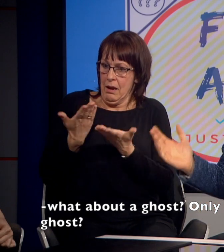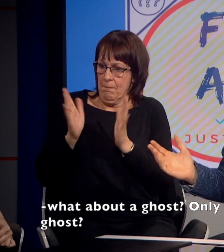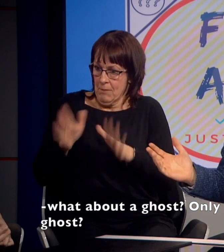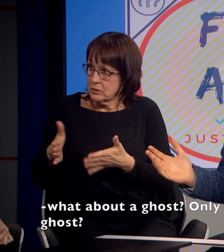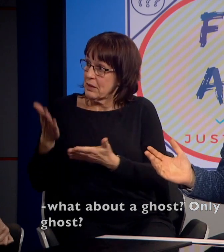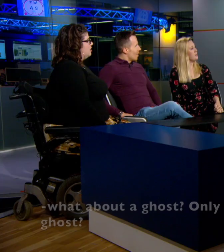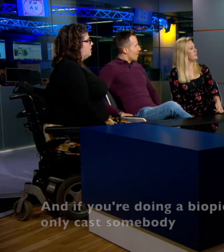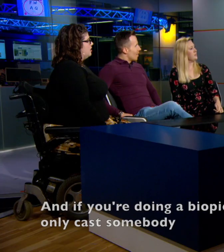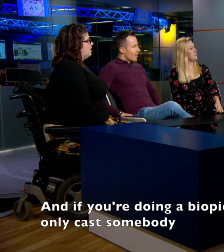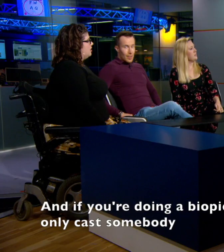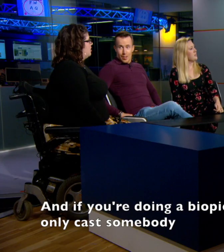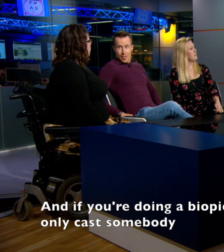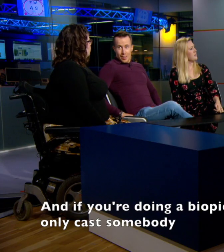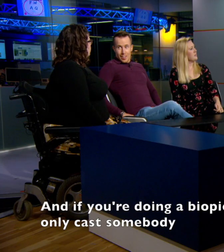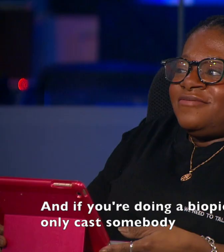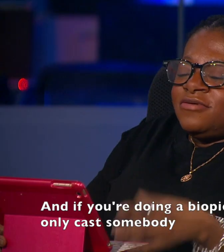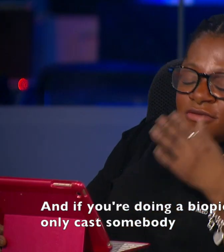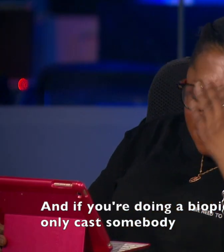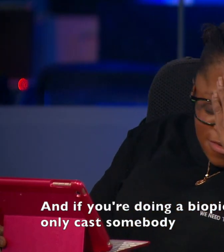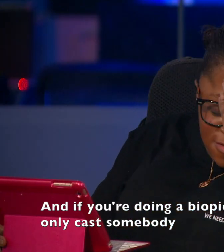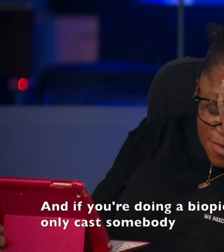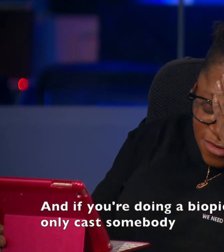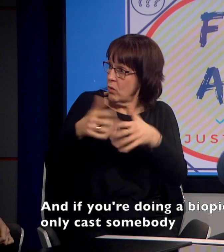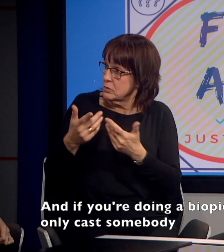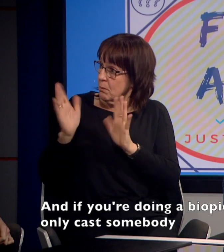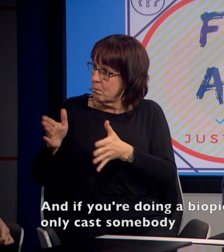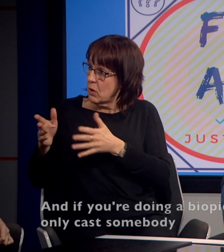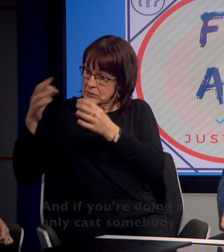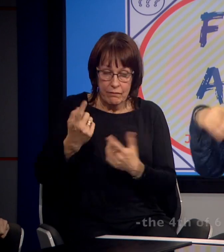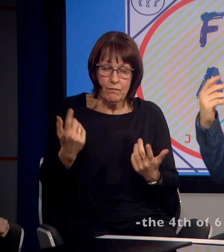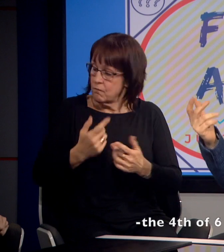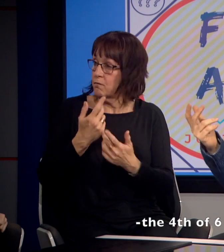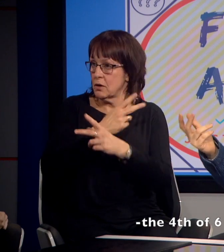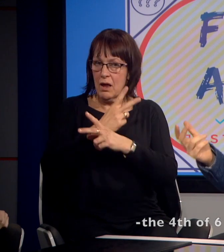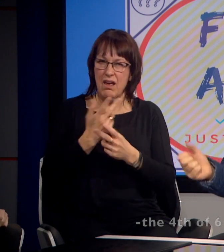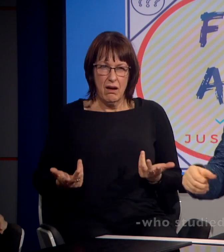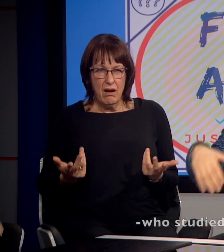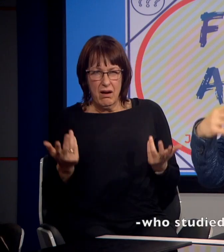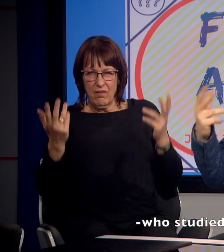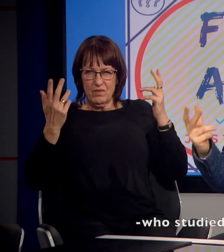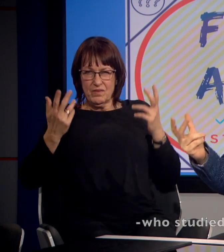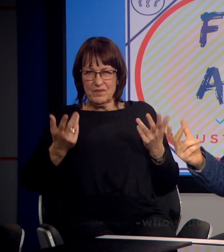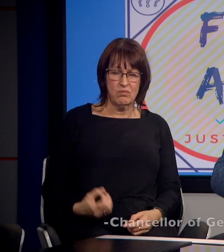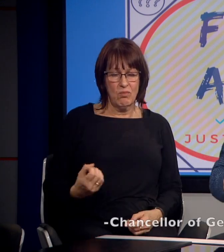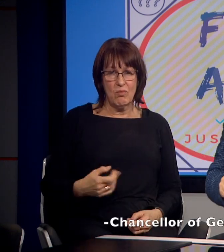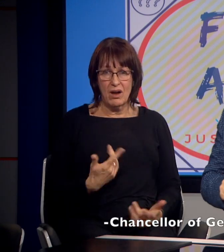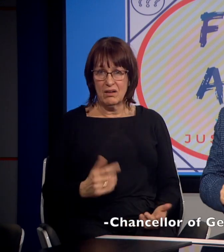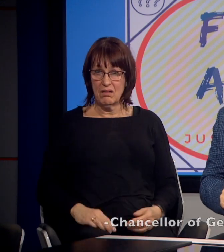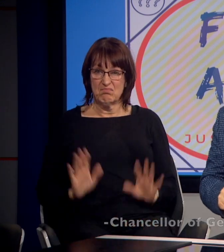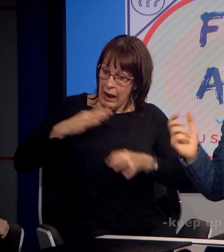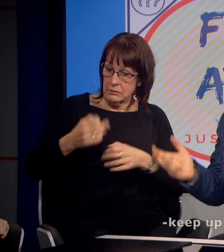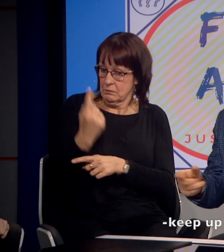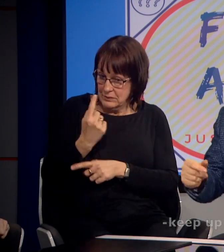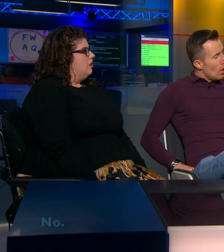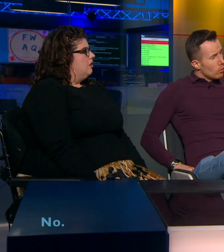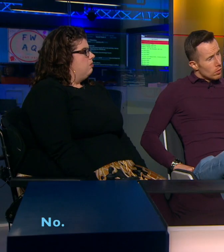ghost? Only played by an actual ghost? And if you're doing a biopic of Hitler, you can only cast somebody who the fourth of six children who studied divinity, Chancellor of Germany